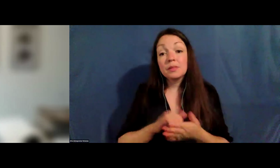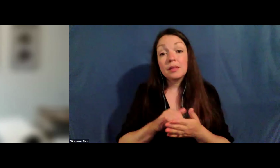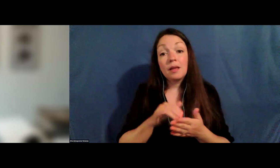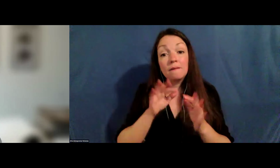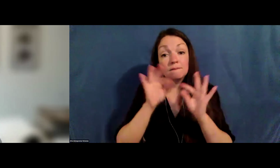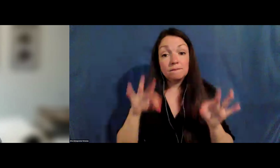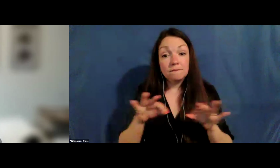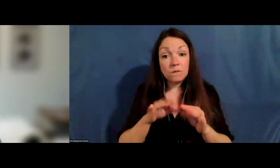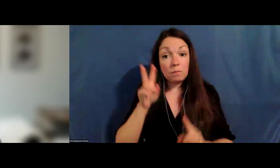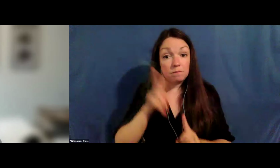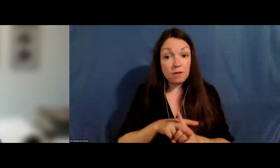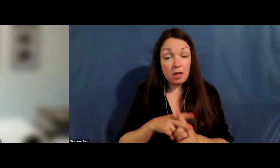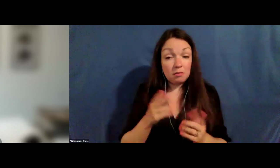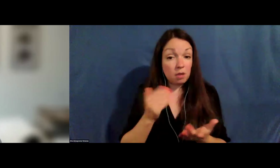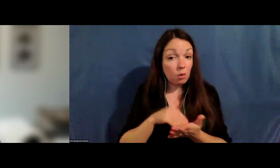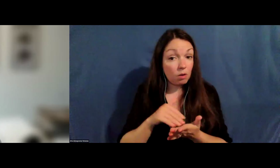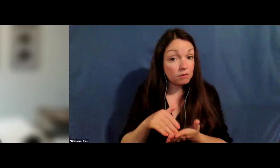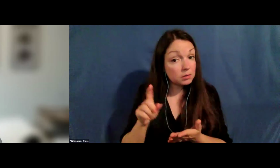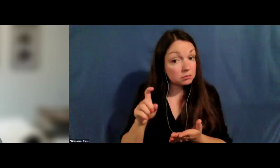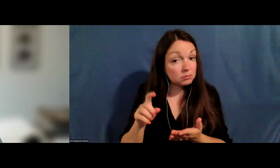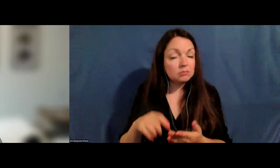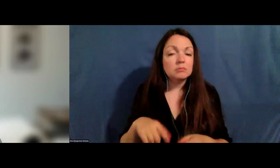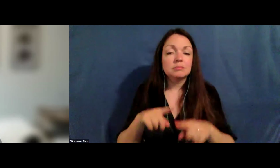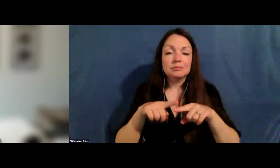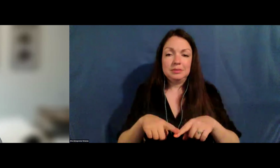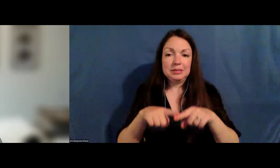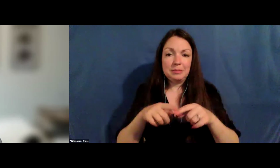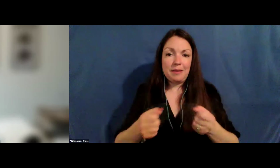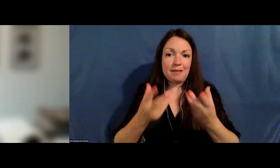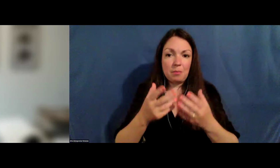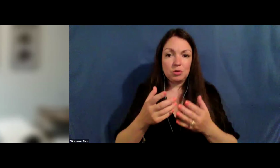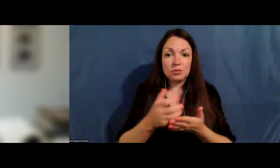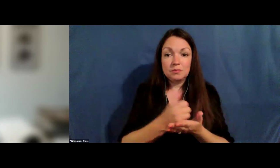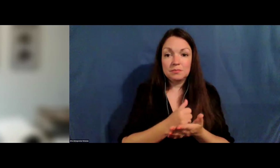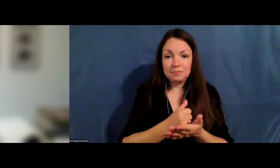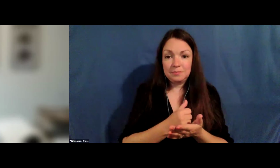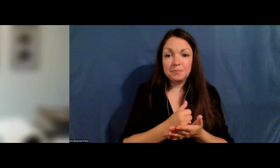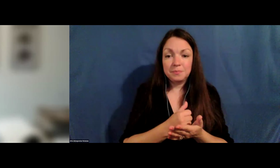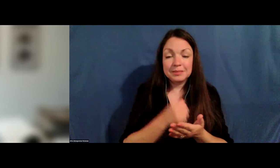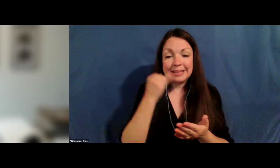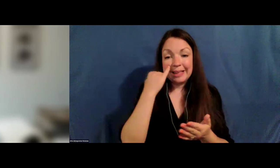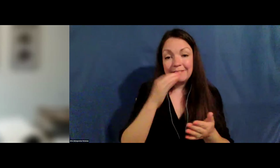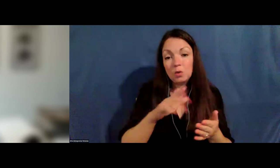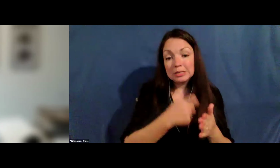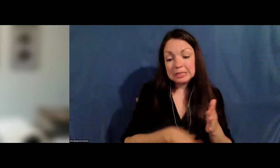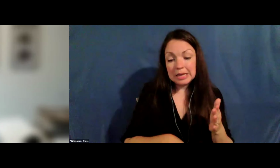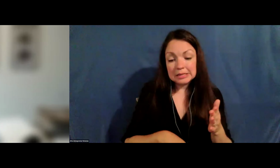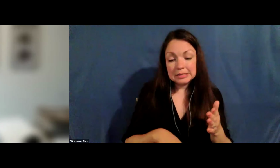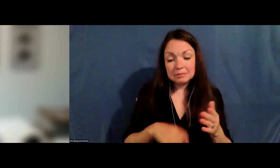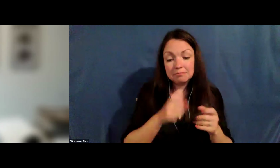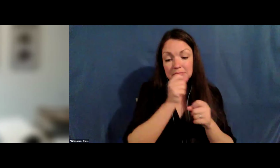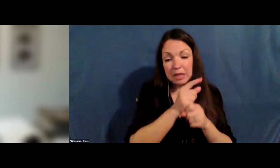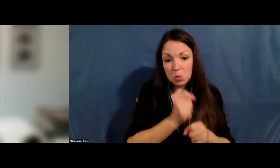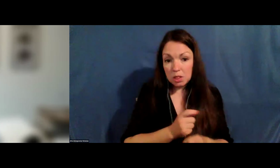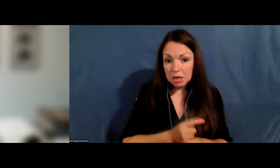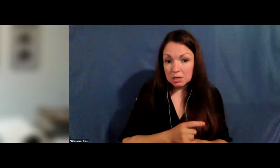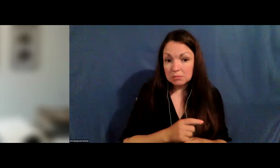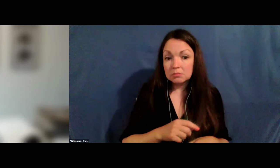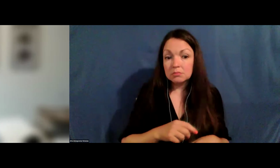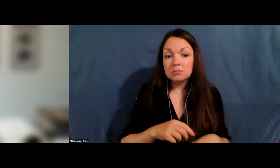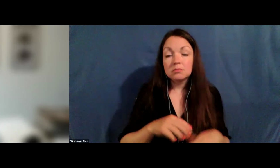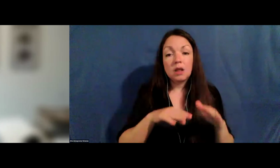to be filed? It depends on how much tax you are collecting. If the tax you're collecting is annually is